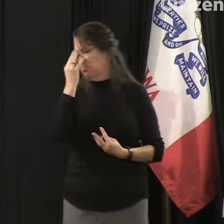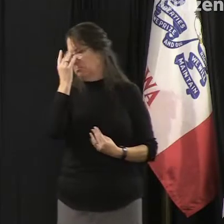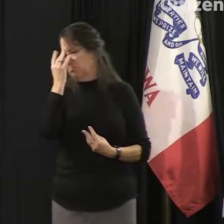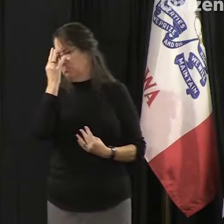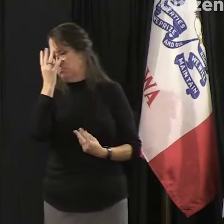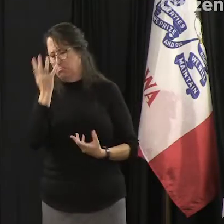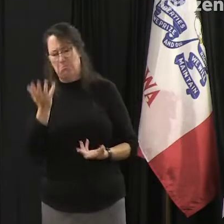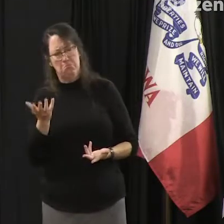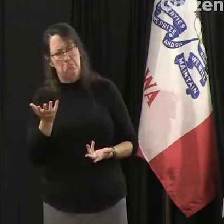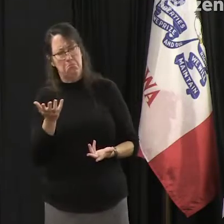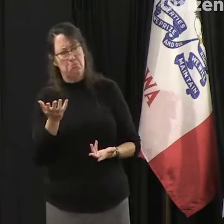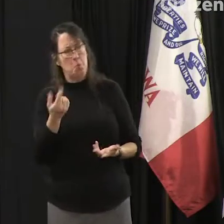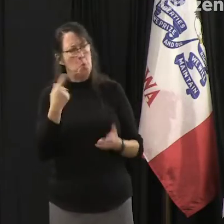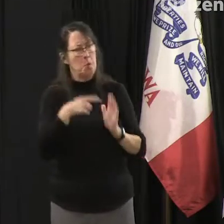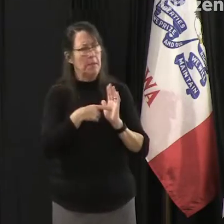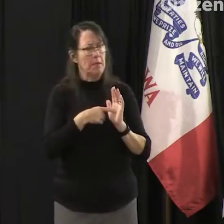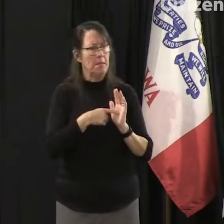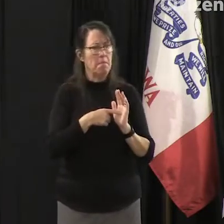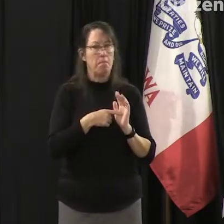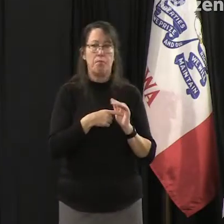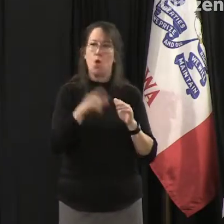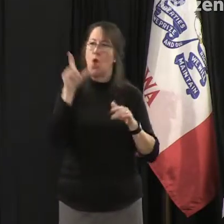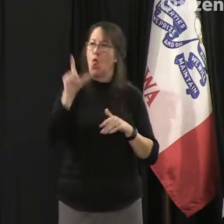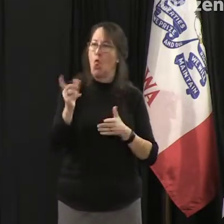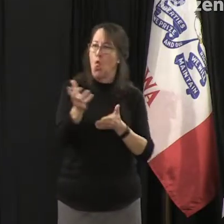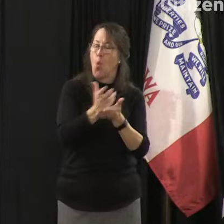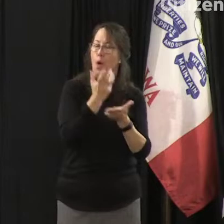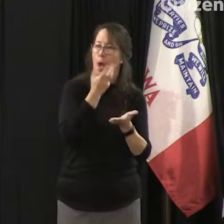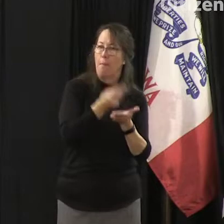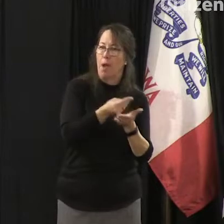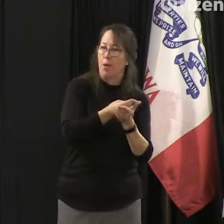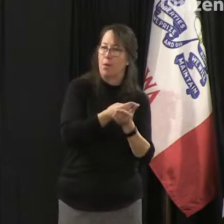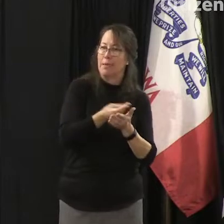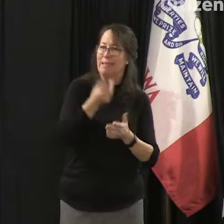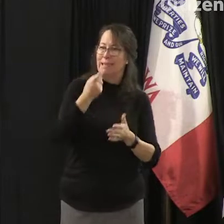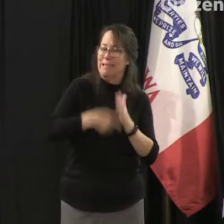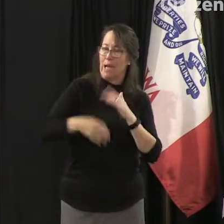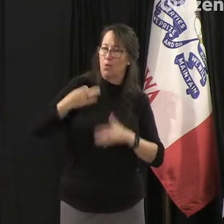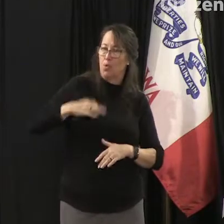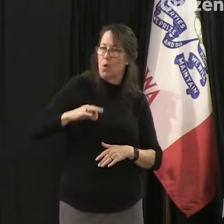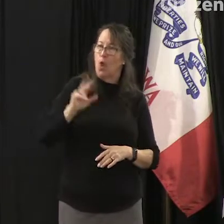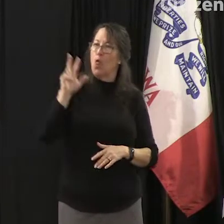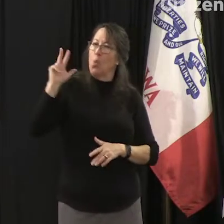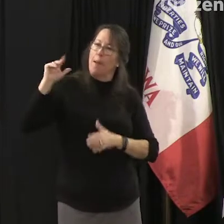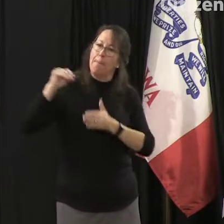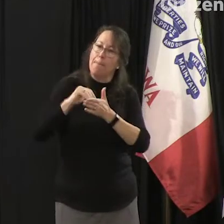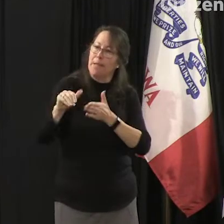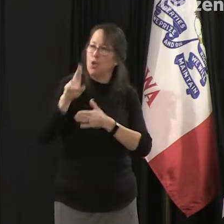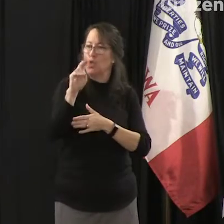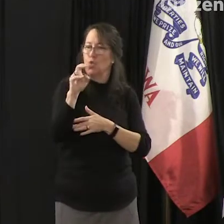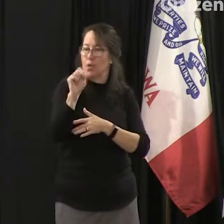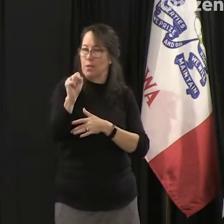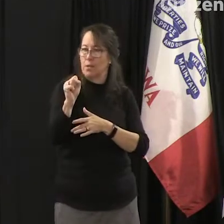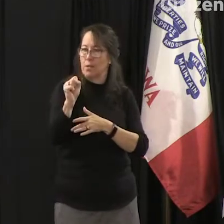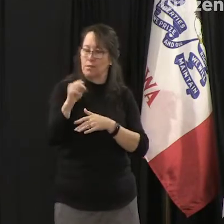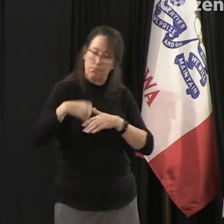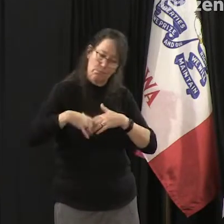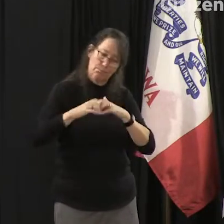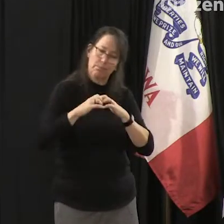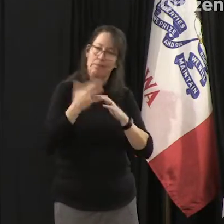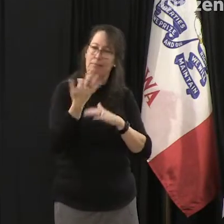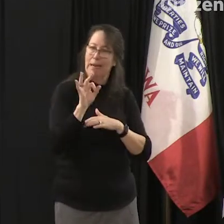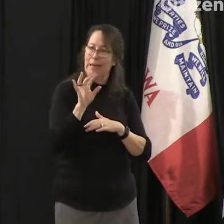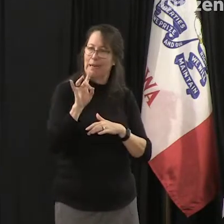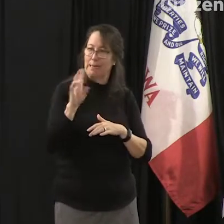this and why. For example, look at this. You got the low-income housing tax credit. 3 million units have been built since